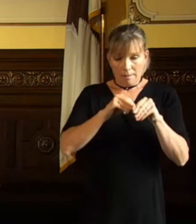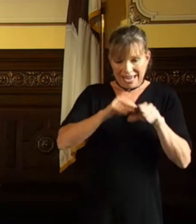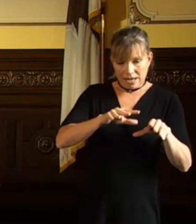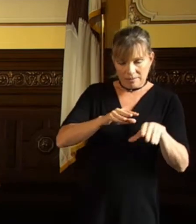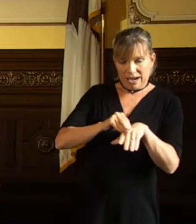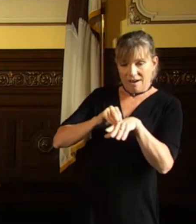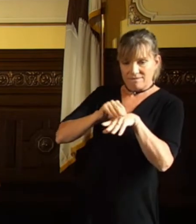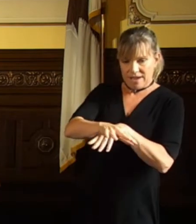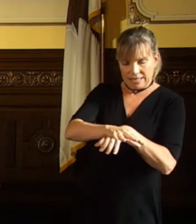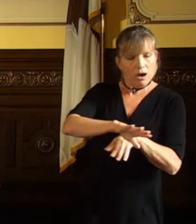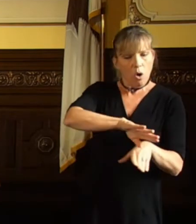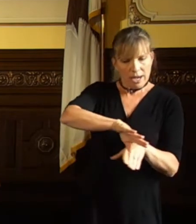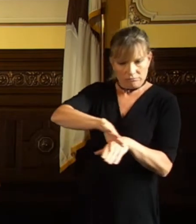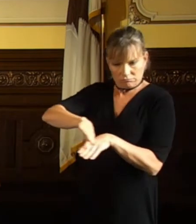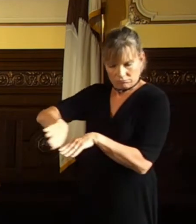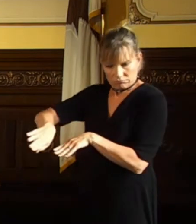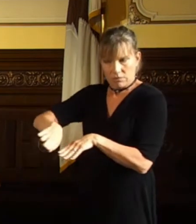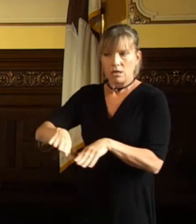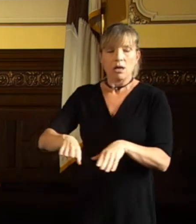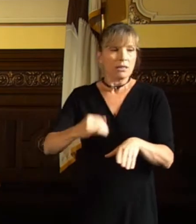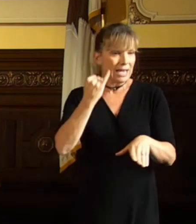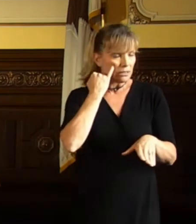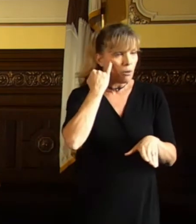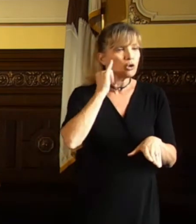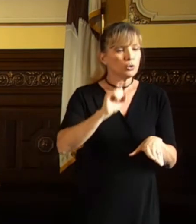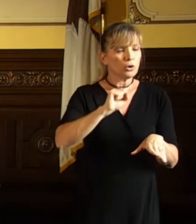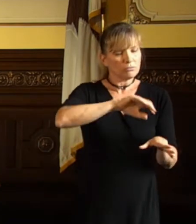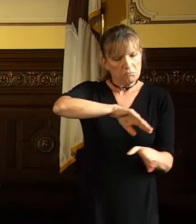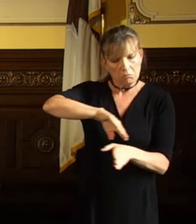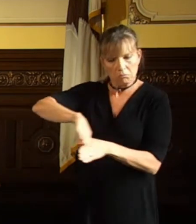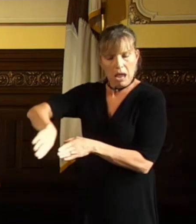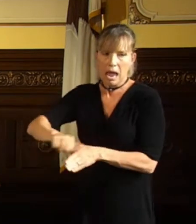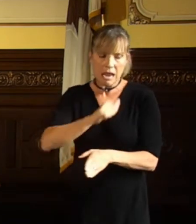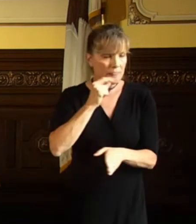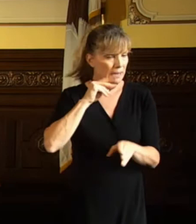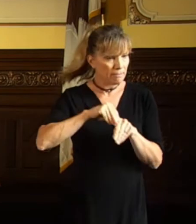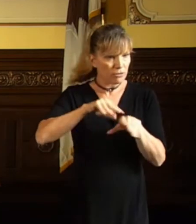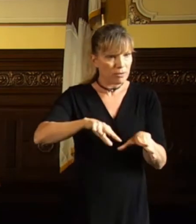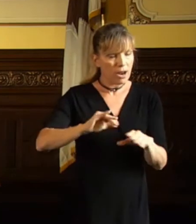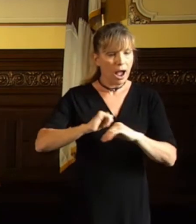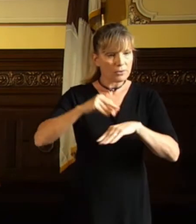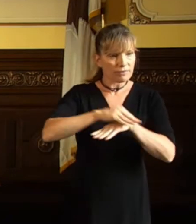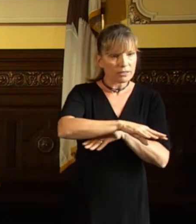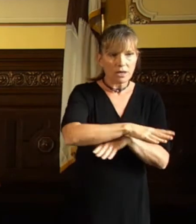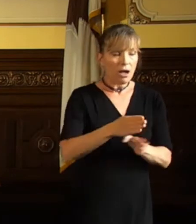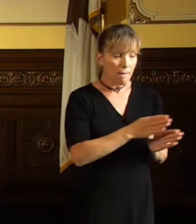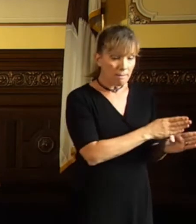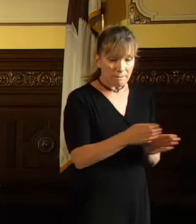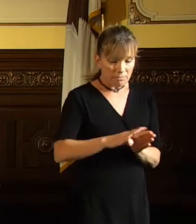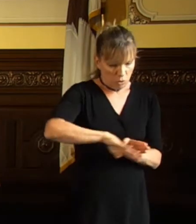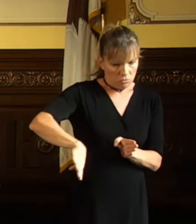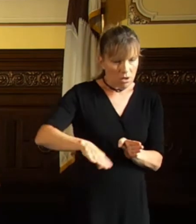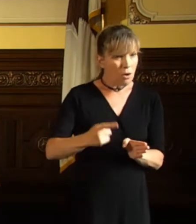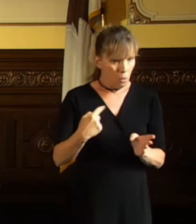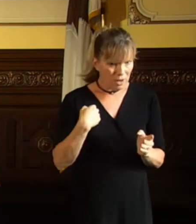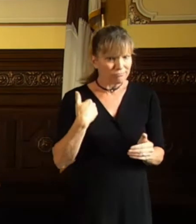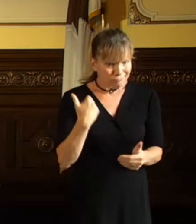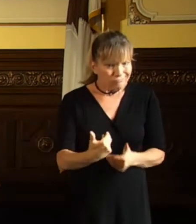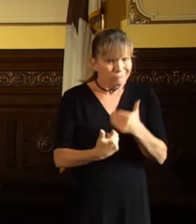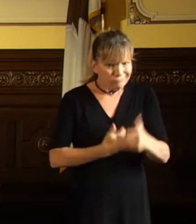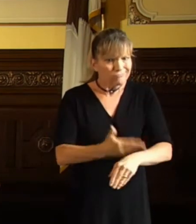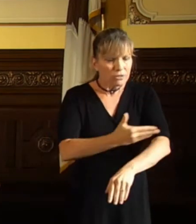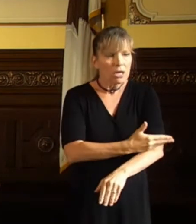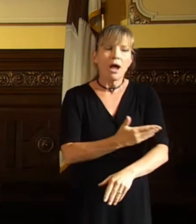pandemic has had on our budget, if you were able to put that aside, we've been making progress. And, again,